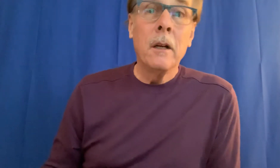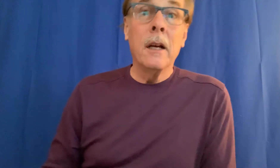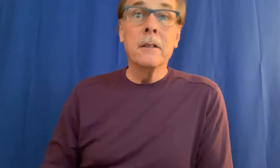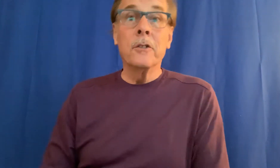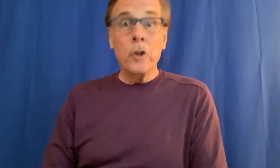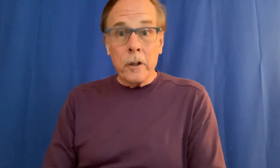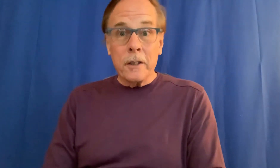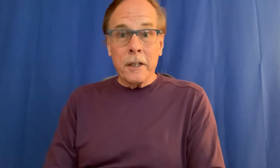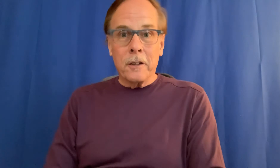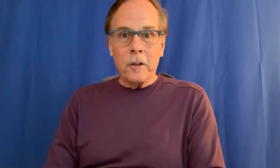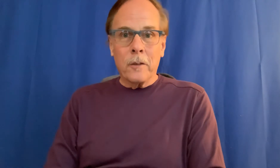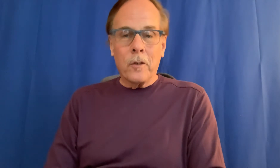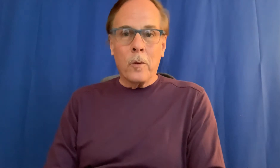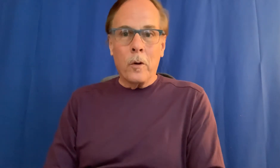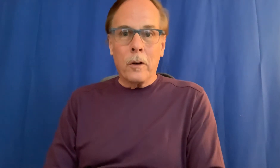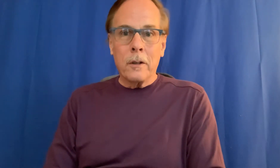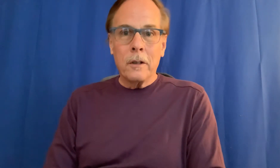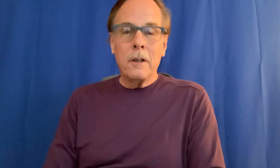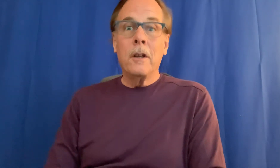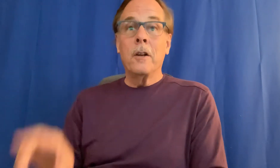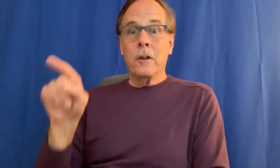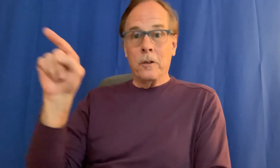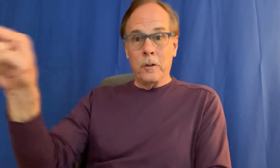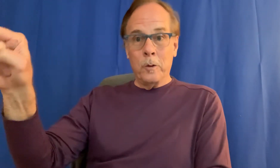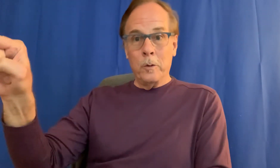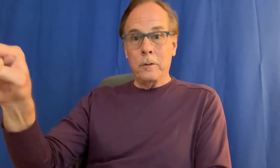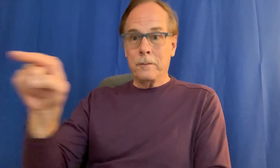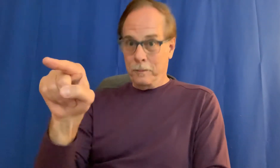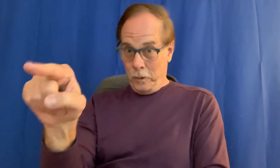As in, you're going to take the dog for a walk. You